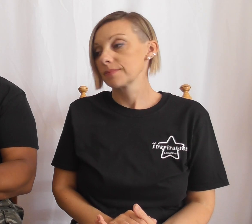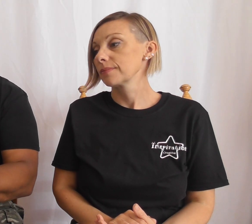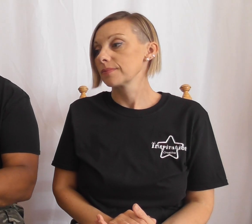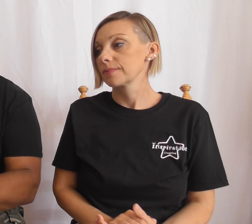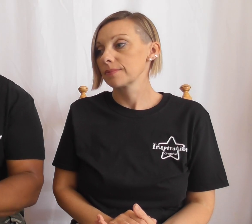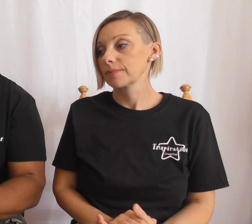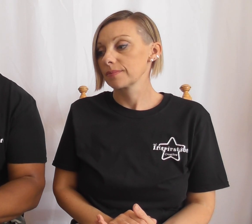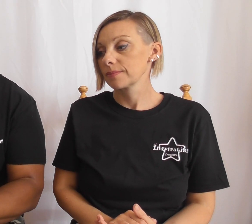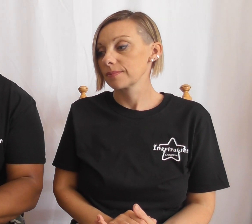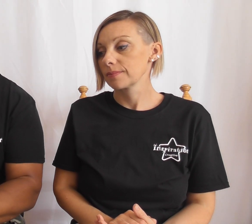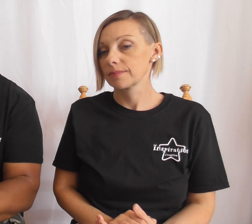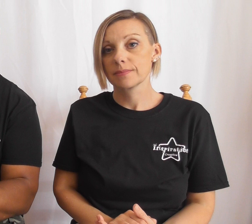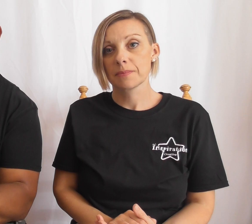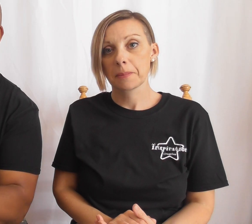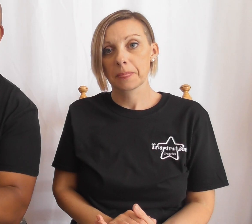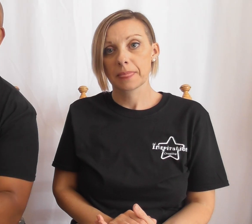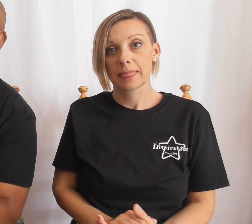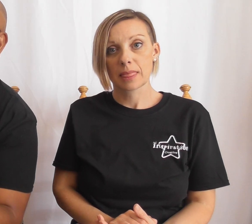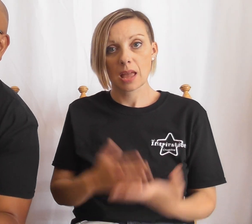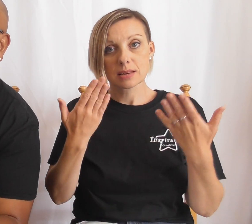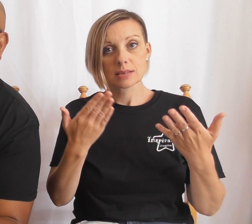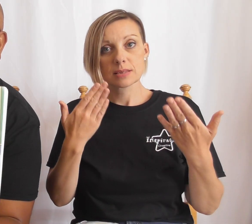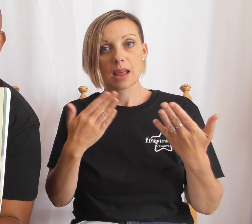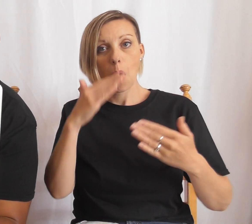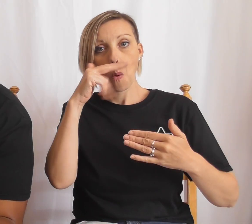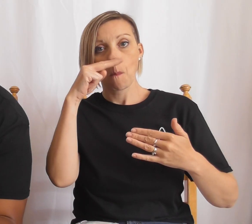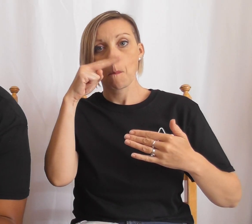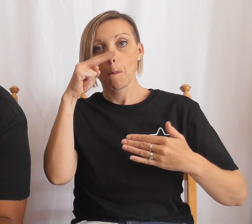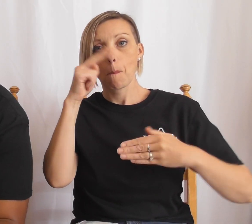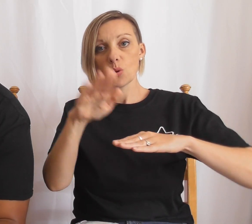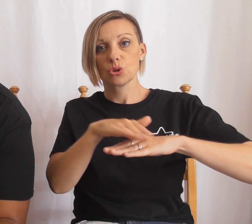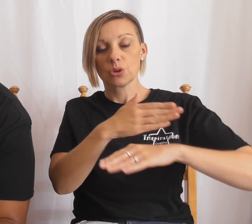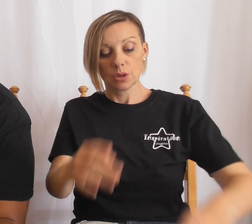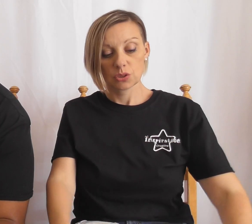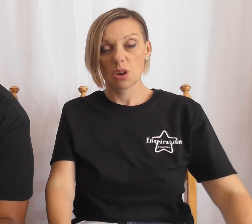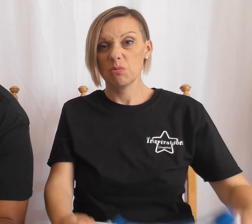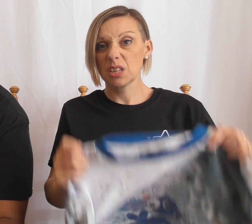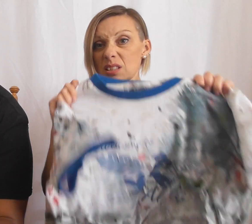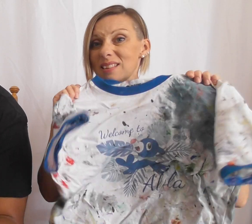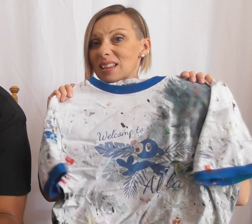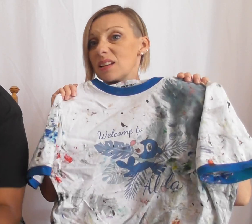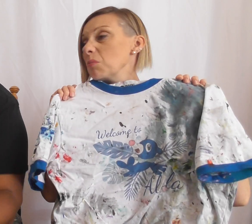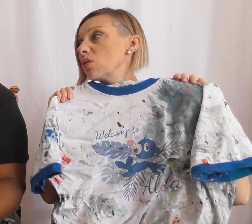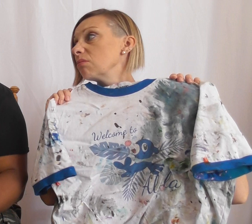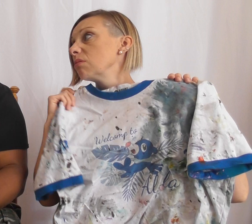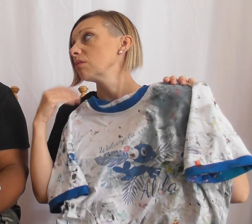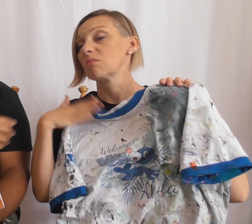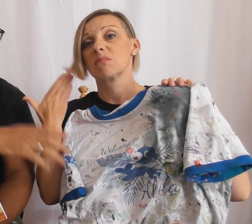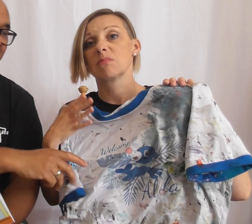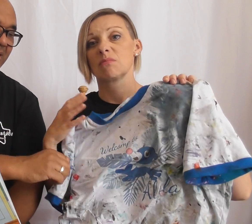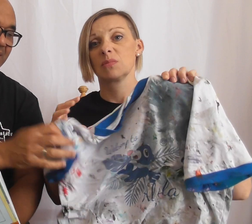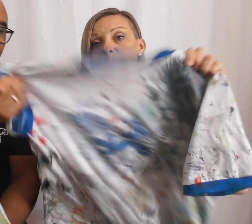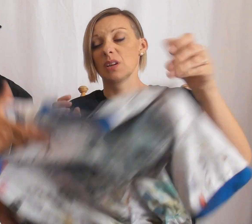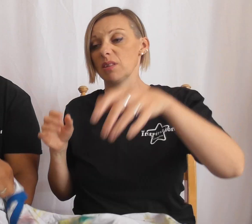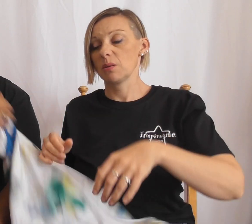Oh, George is getting smart shoes and he's putting a tie on. So doesn't need this anymore. No,